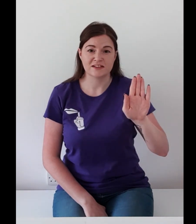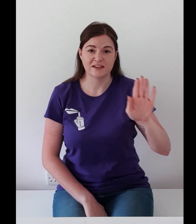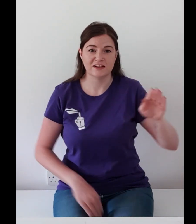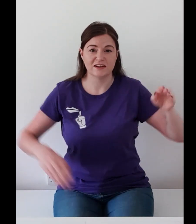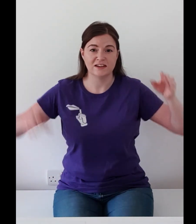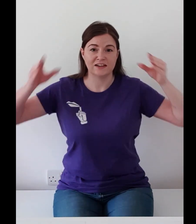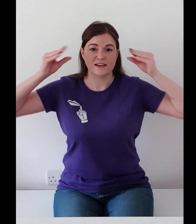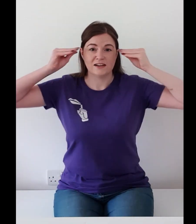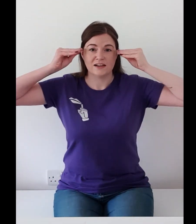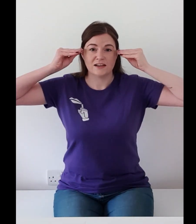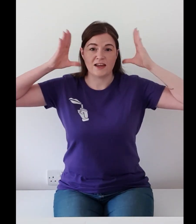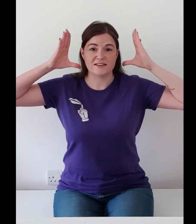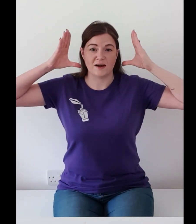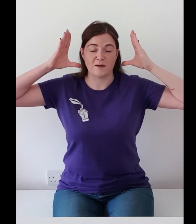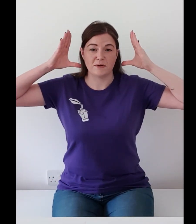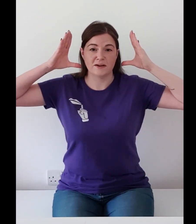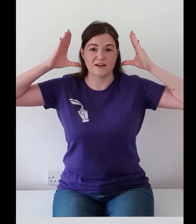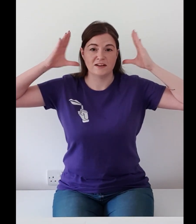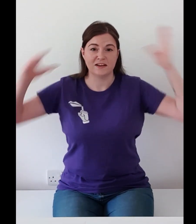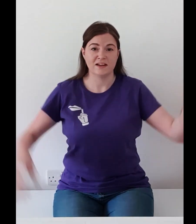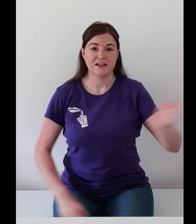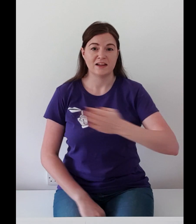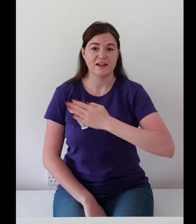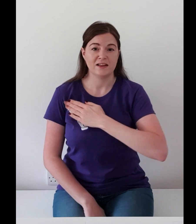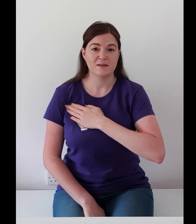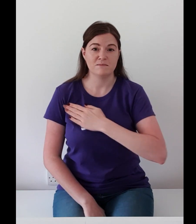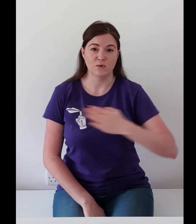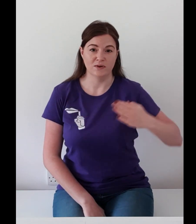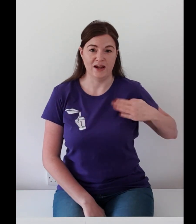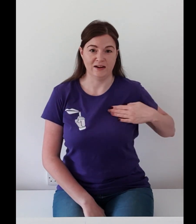couldn't, get up, in the morning.